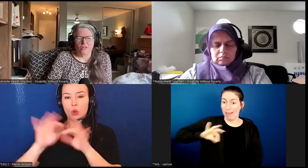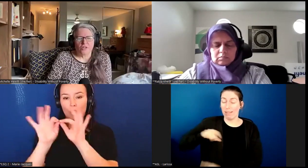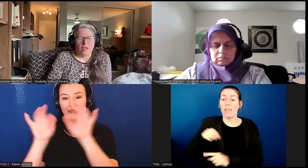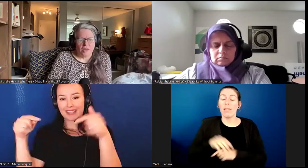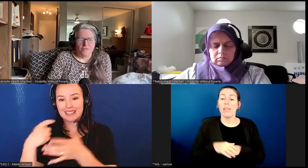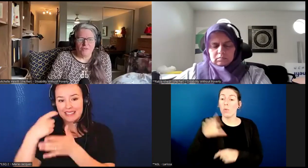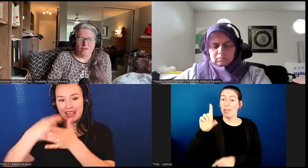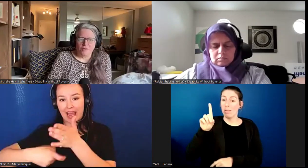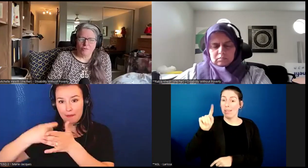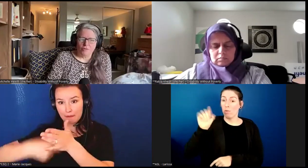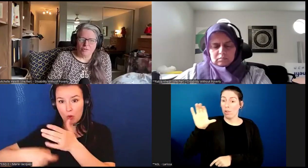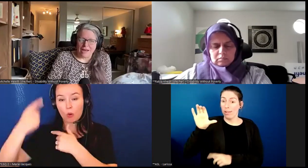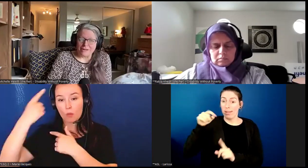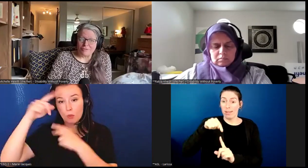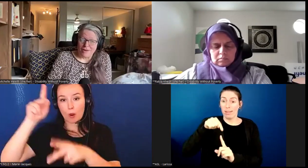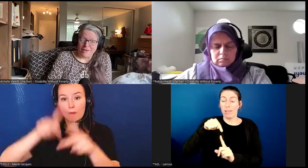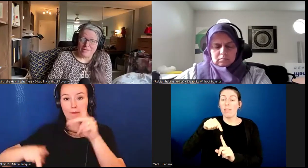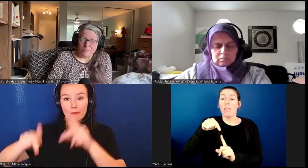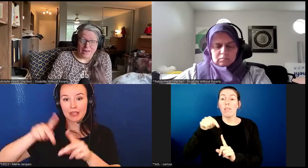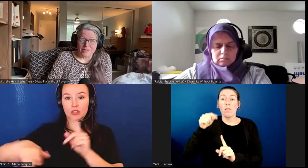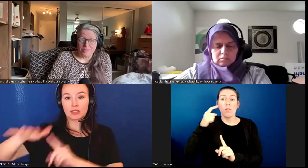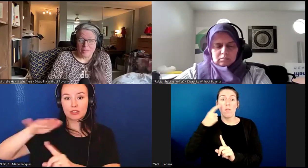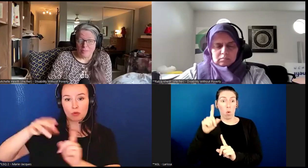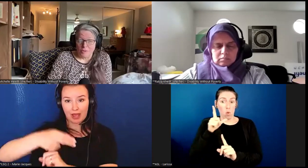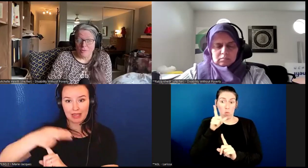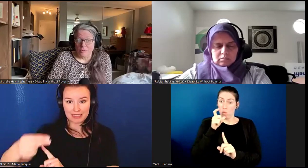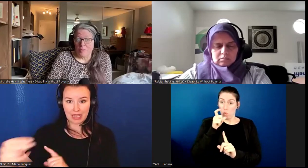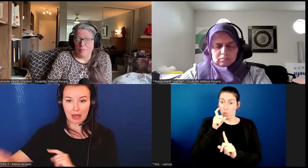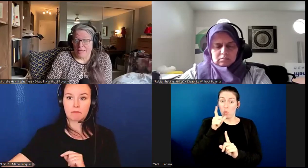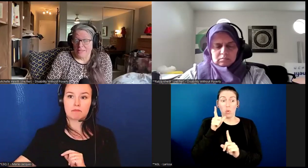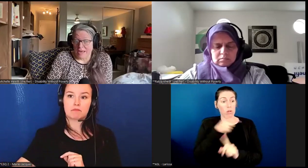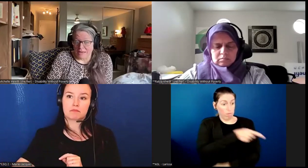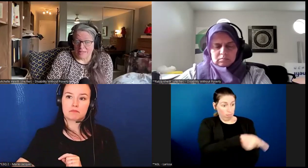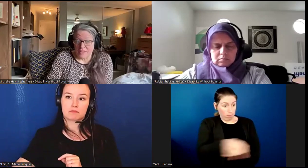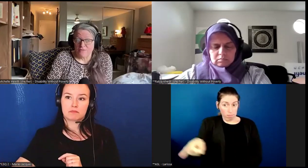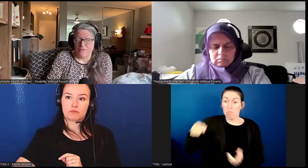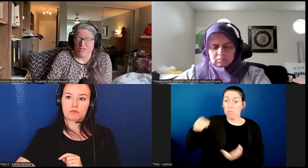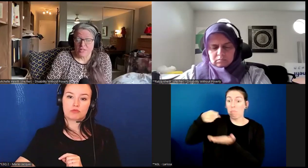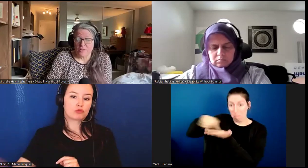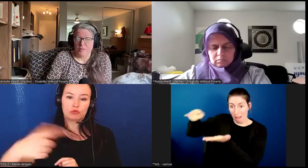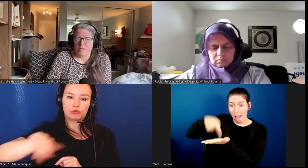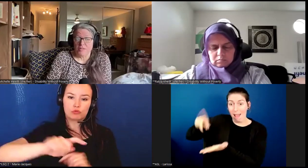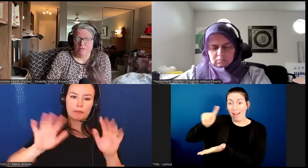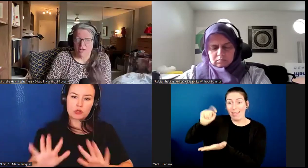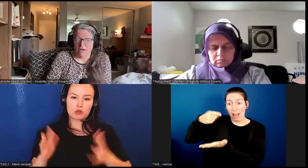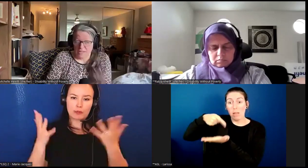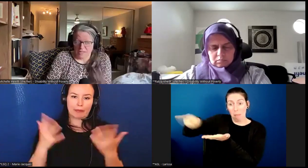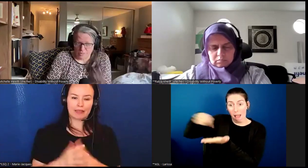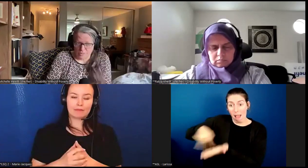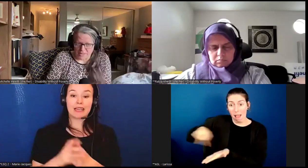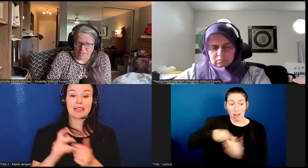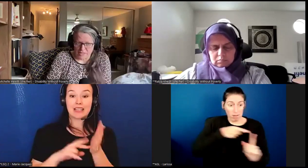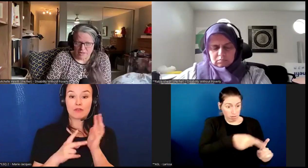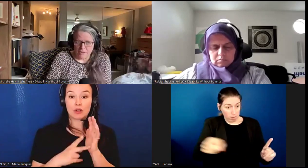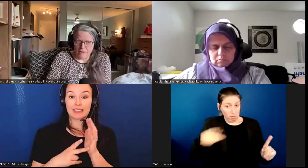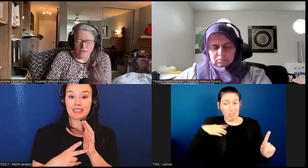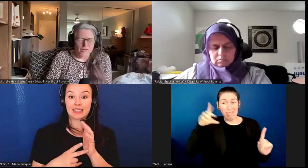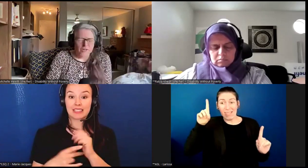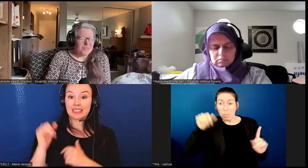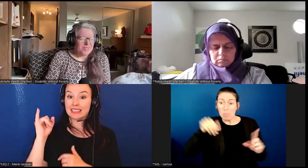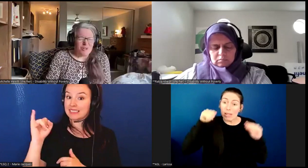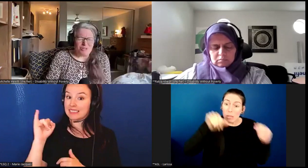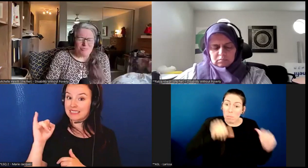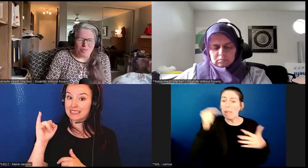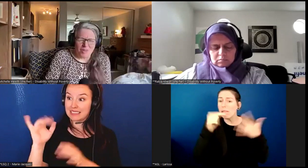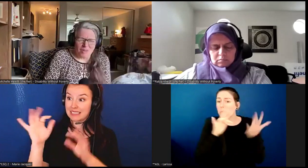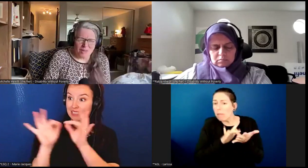designed to give tax credits back to people who pay taxes for disability related expenses. So